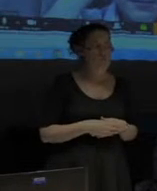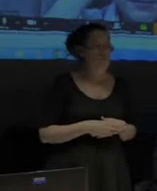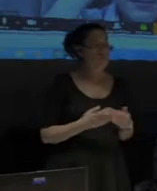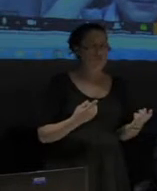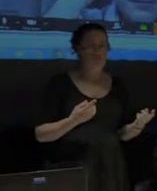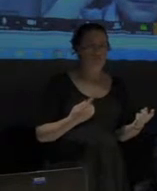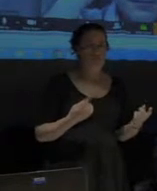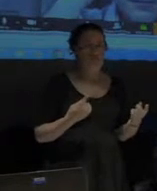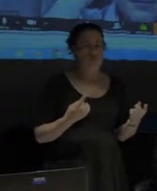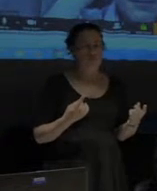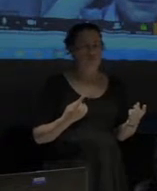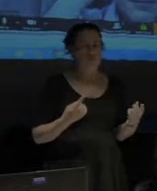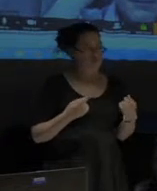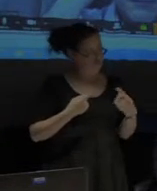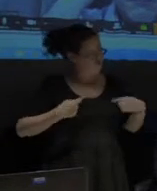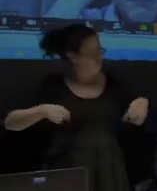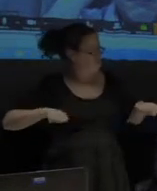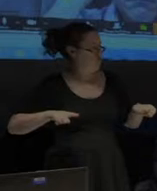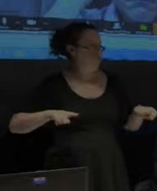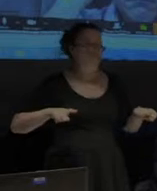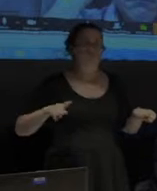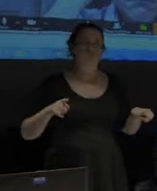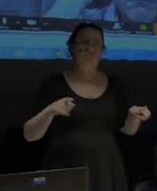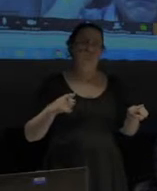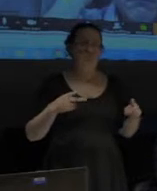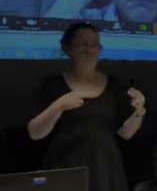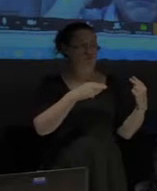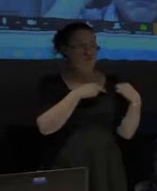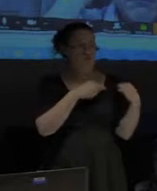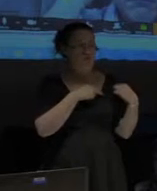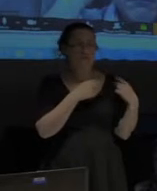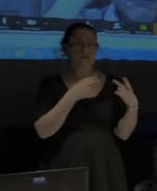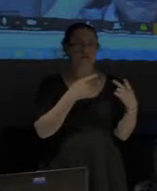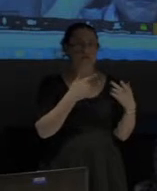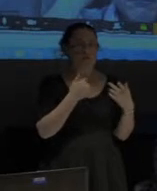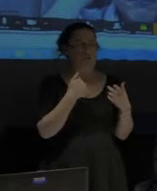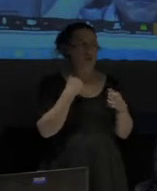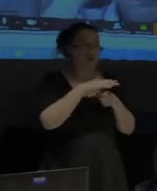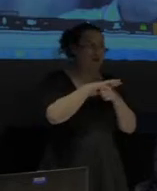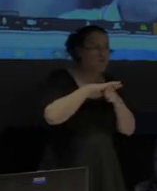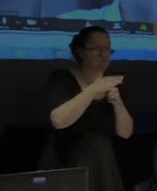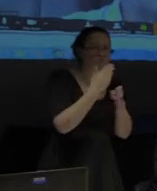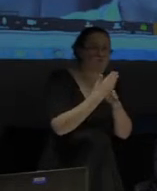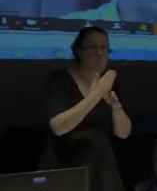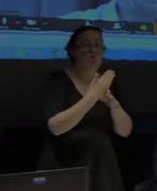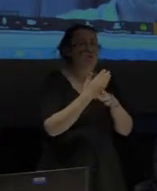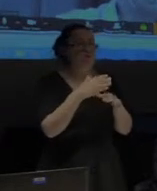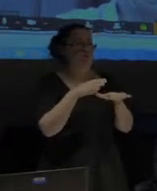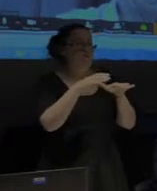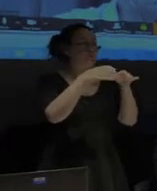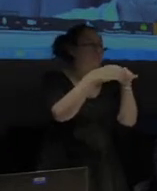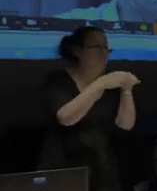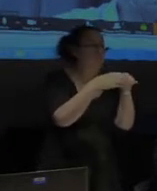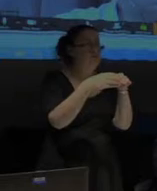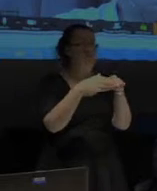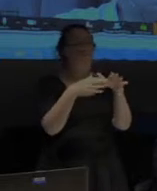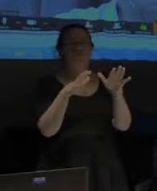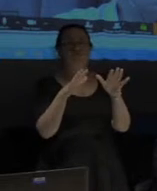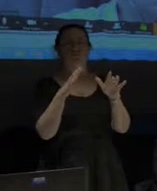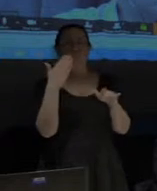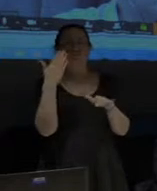have responsibilities around leadership in our sectors, or in our departments, or in our small groups, and especially